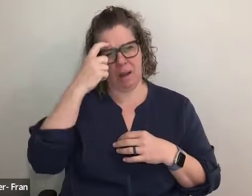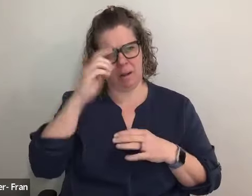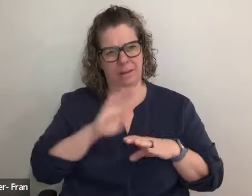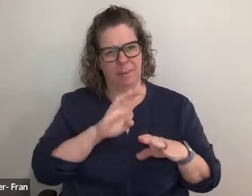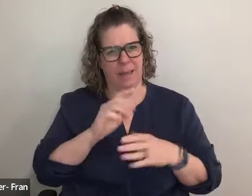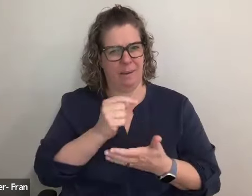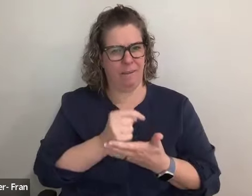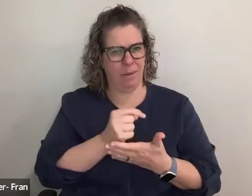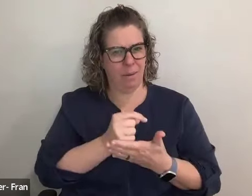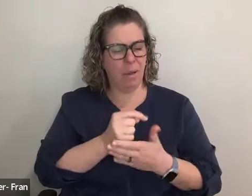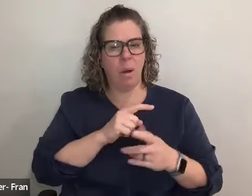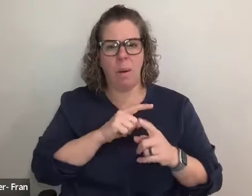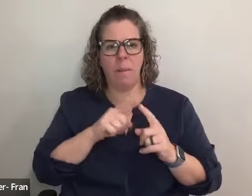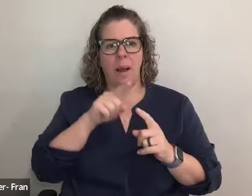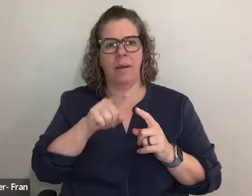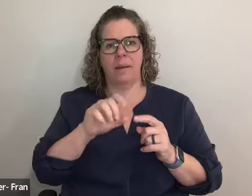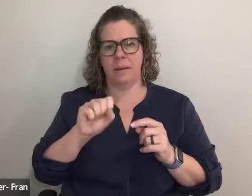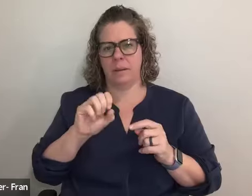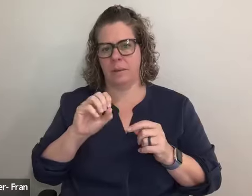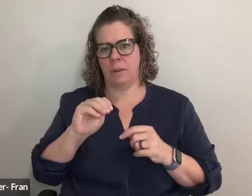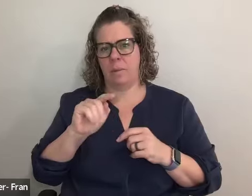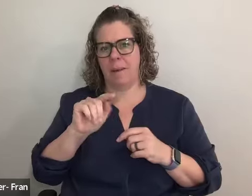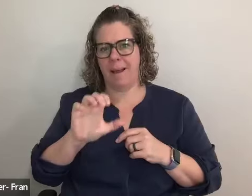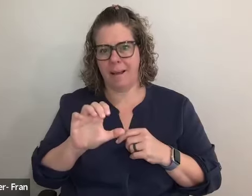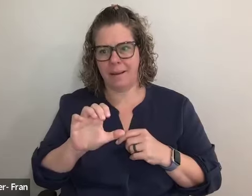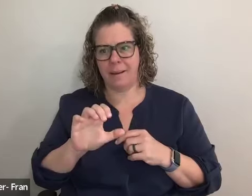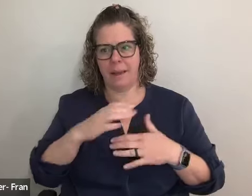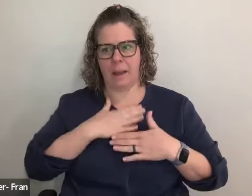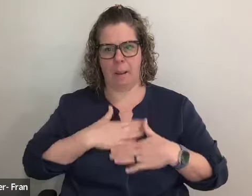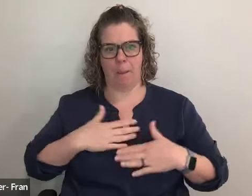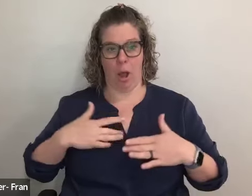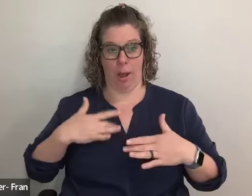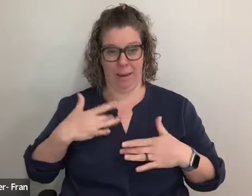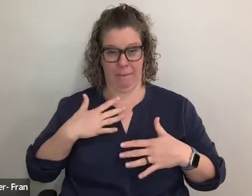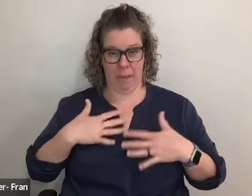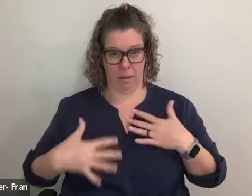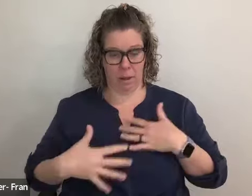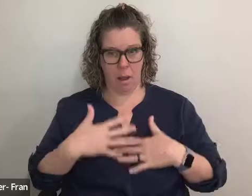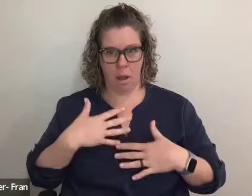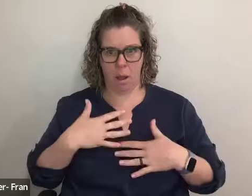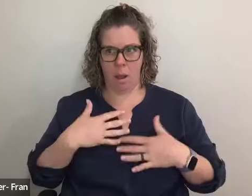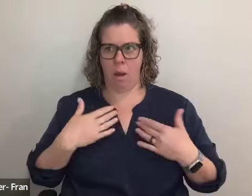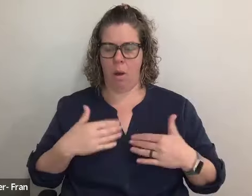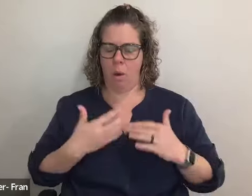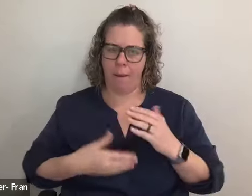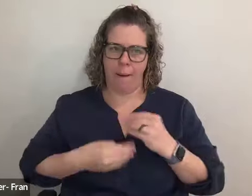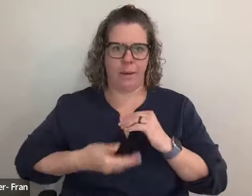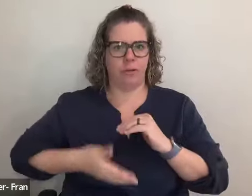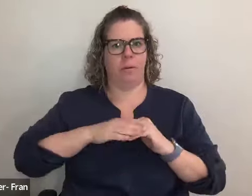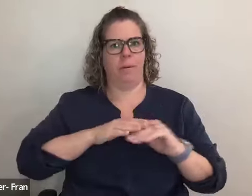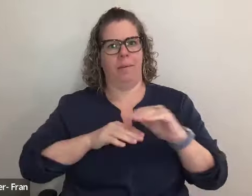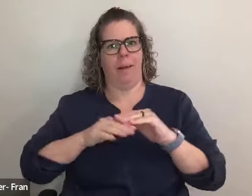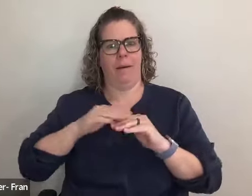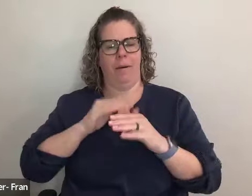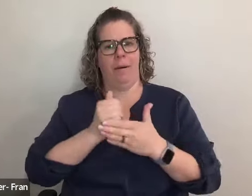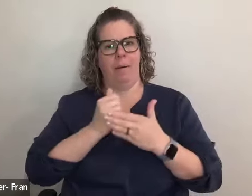work, bringing in the somatic body sensations, kind of was just this extra component. And